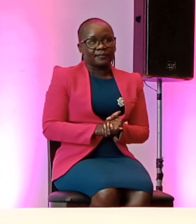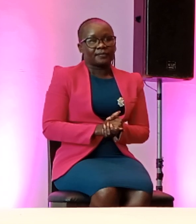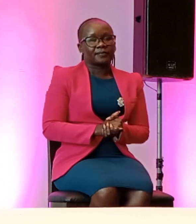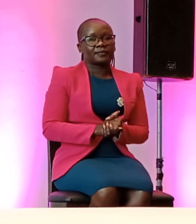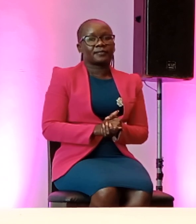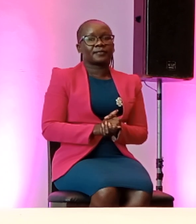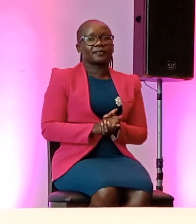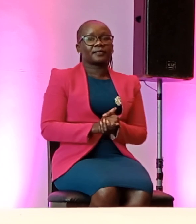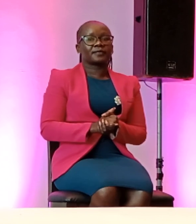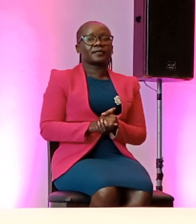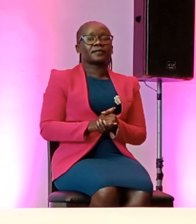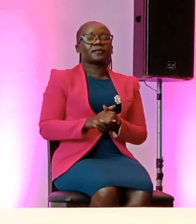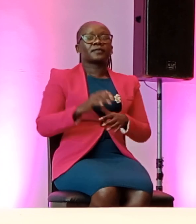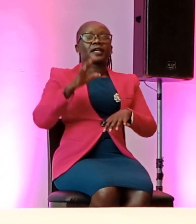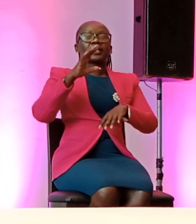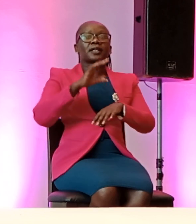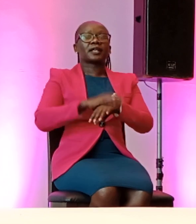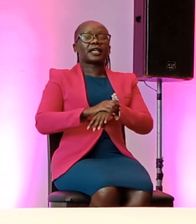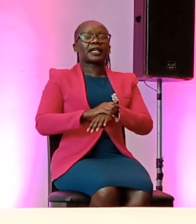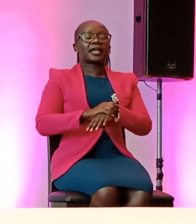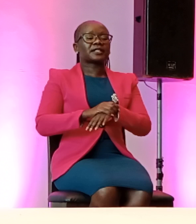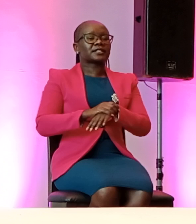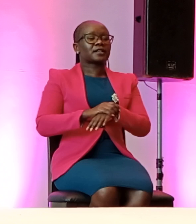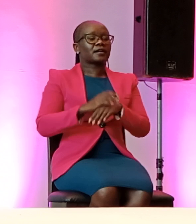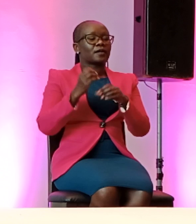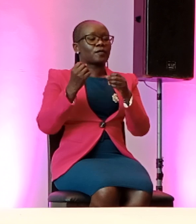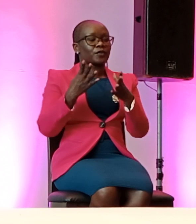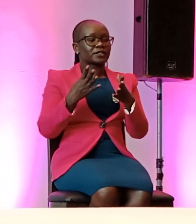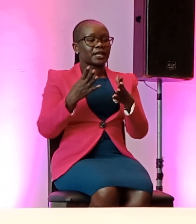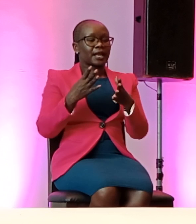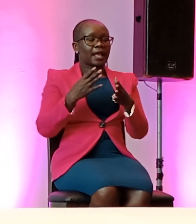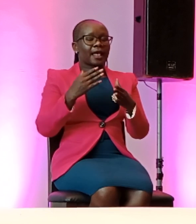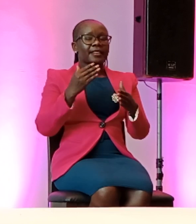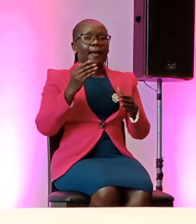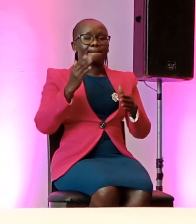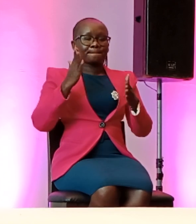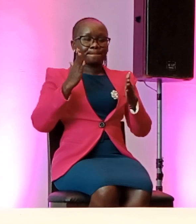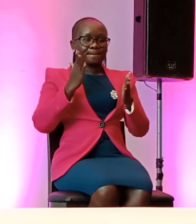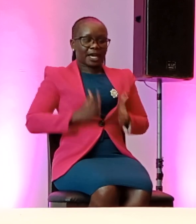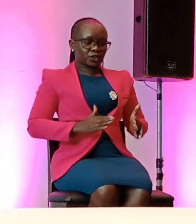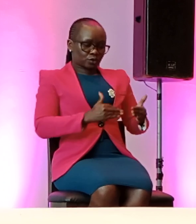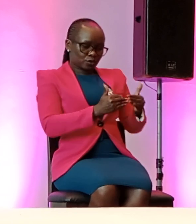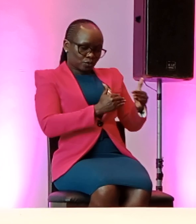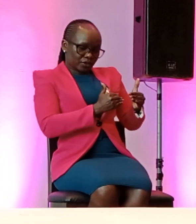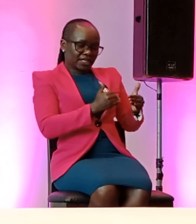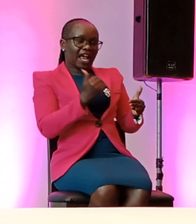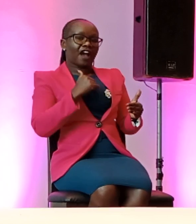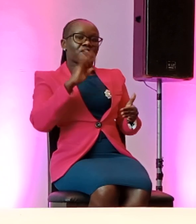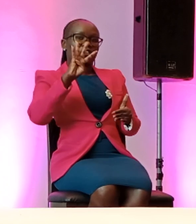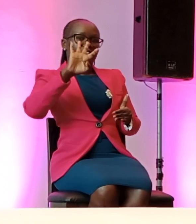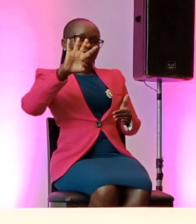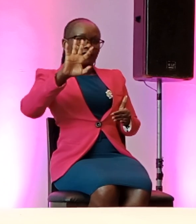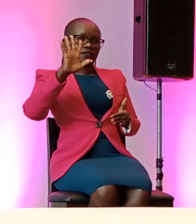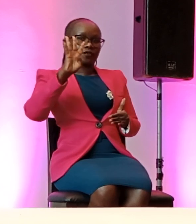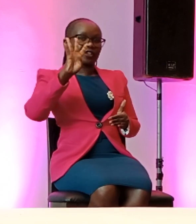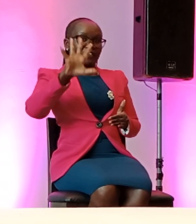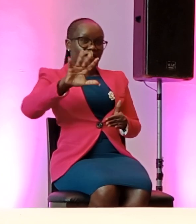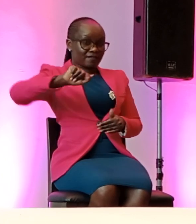I got a whooping 131,000 votes. The person closest to me had 45,000 votes.